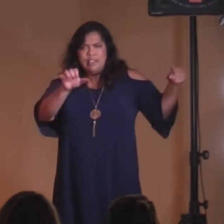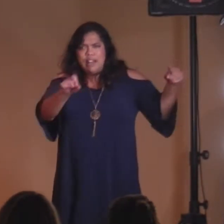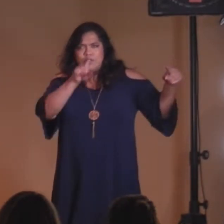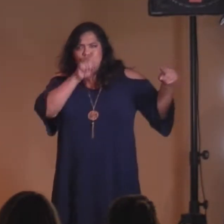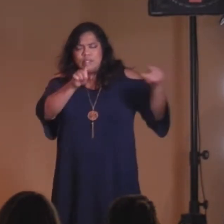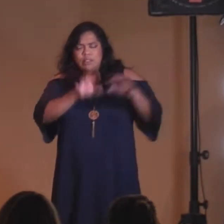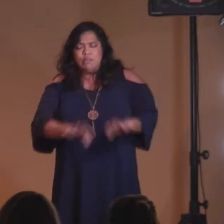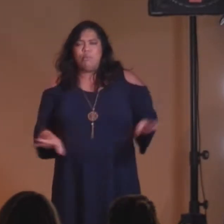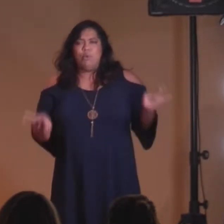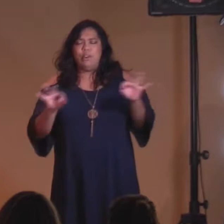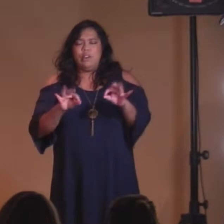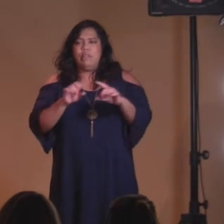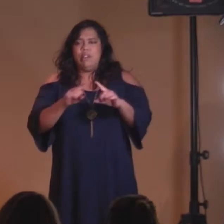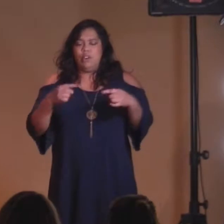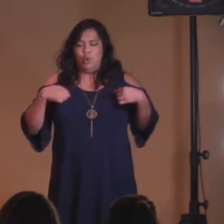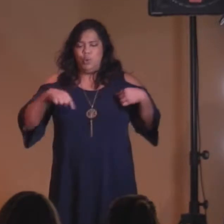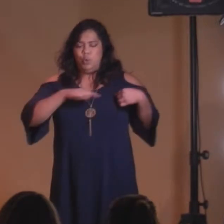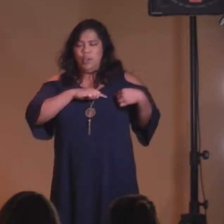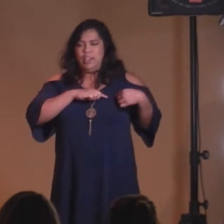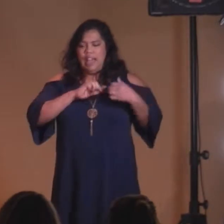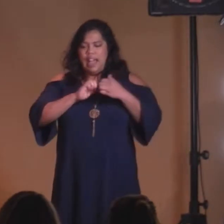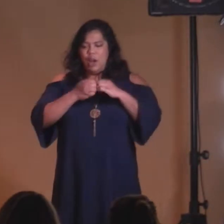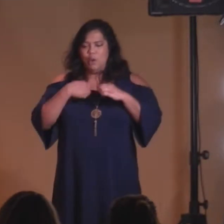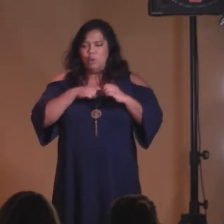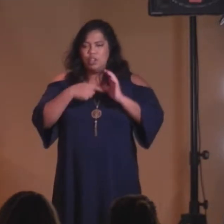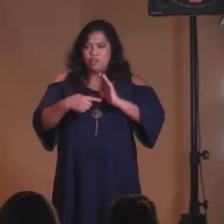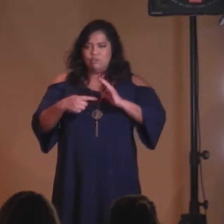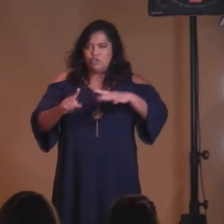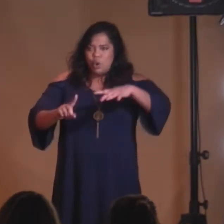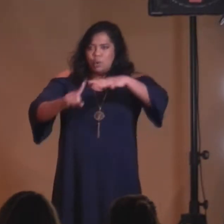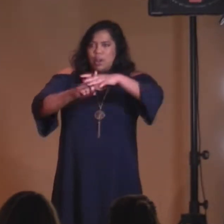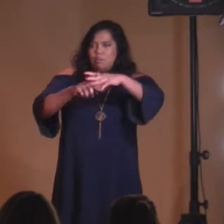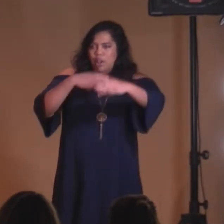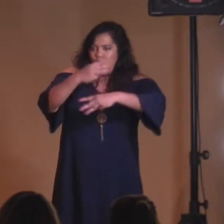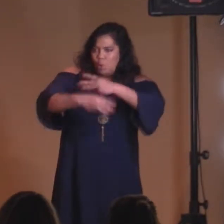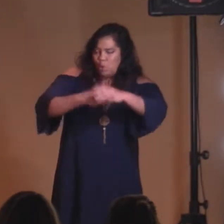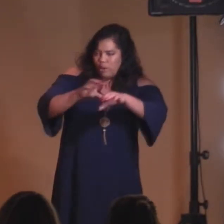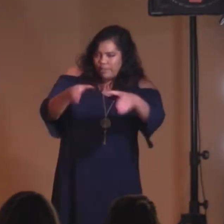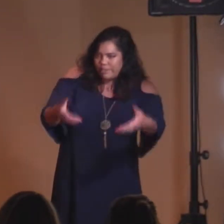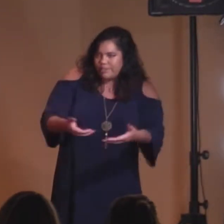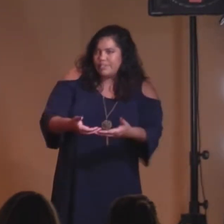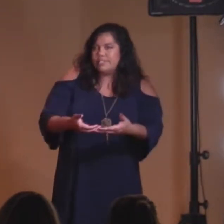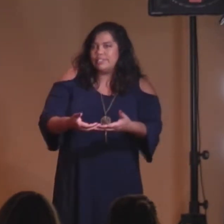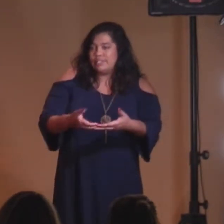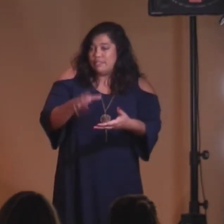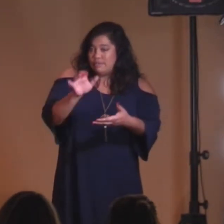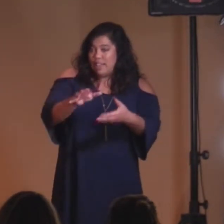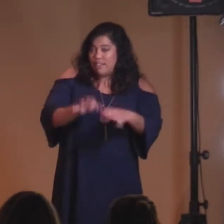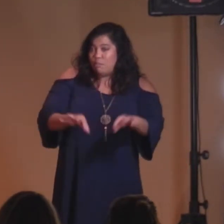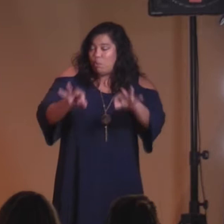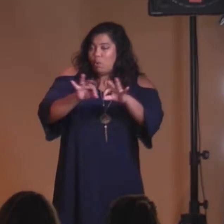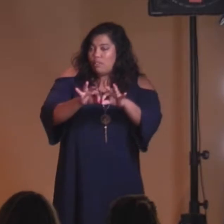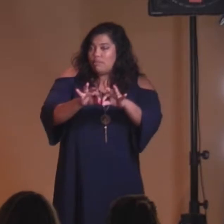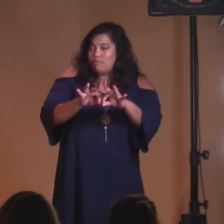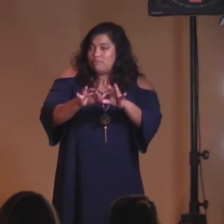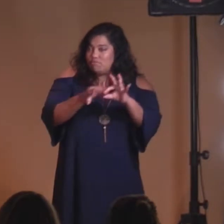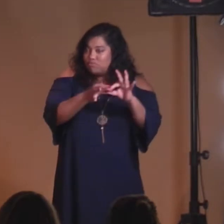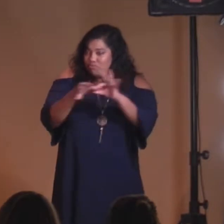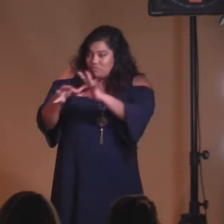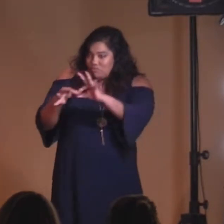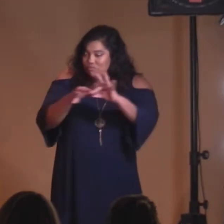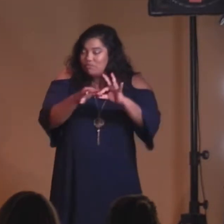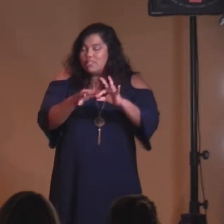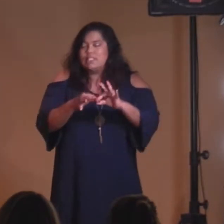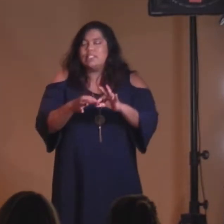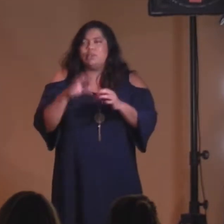the way we are embodying it, is it relevant? Therein lies the question. And then last week we talked about